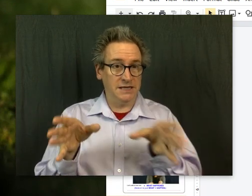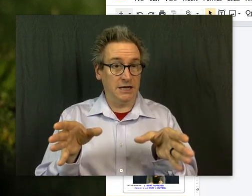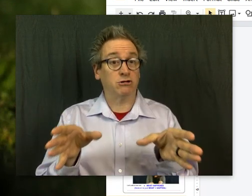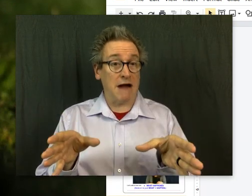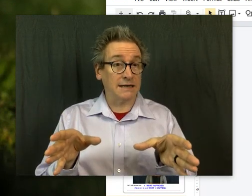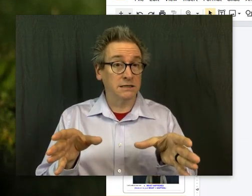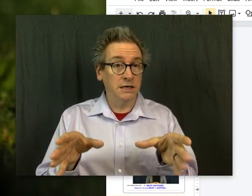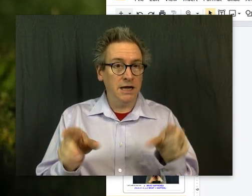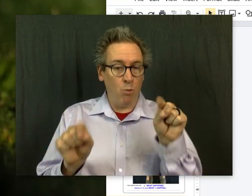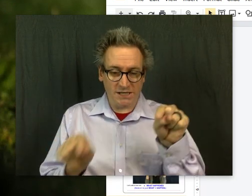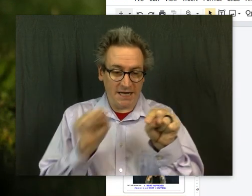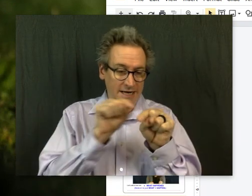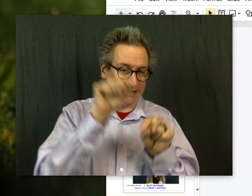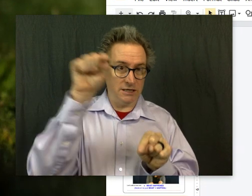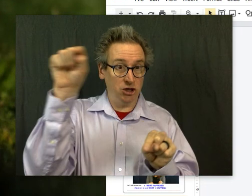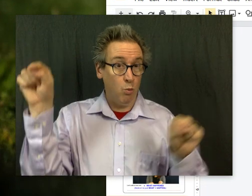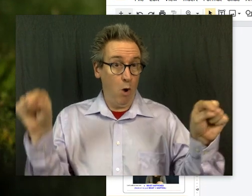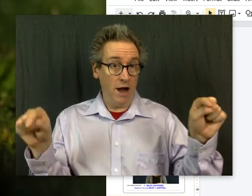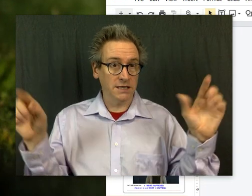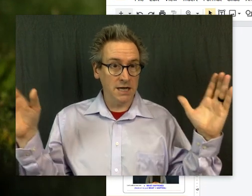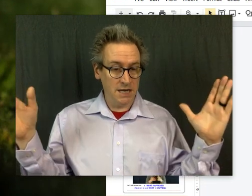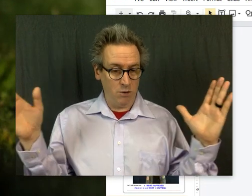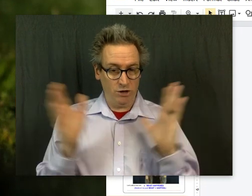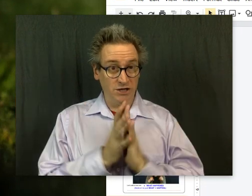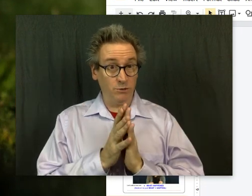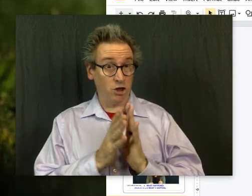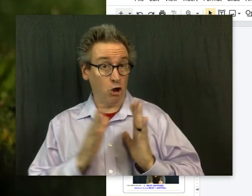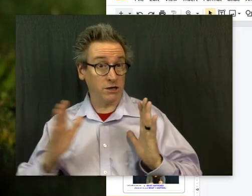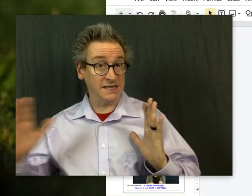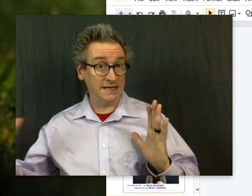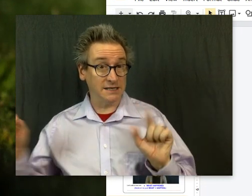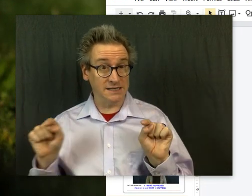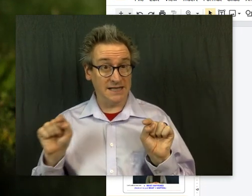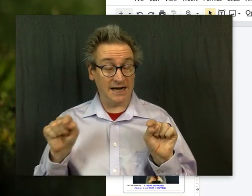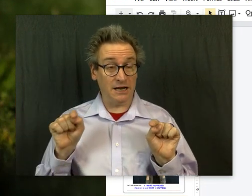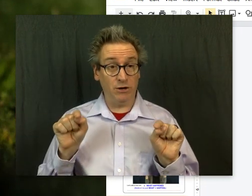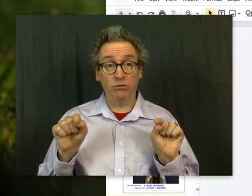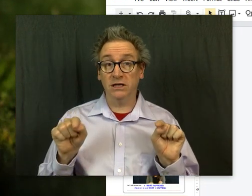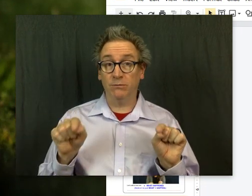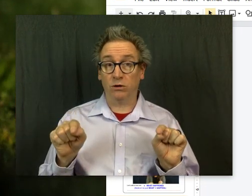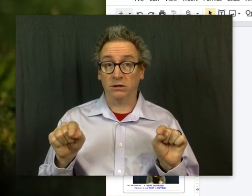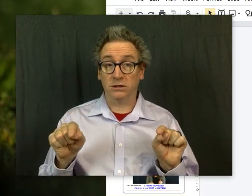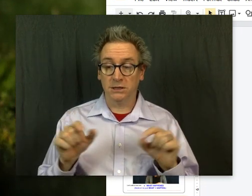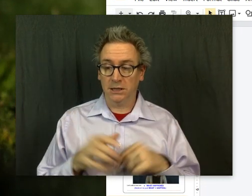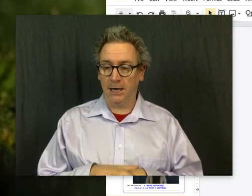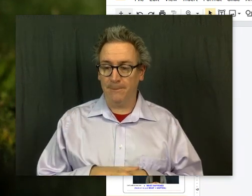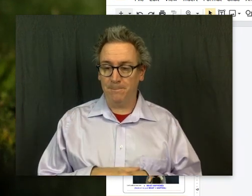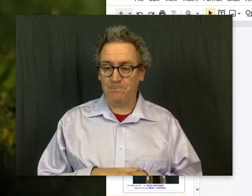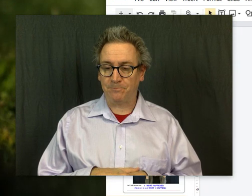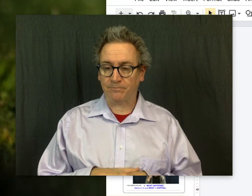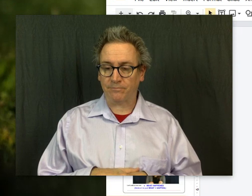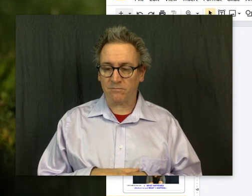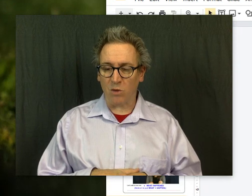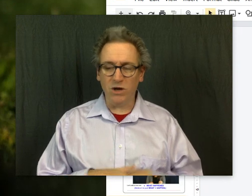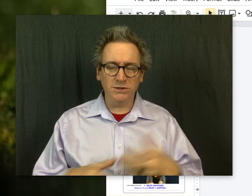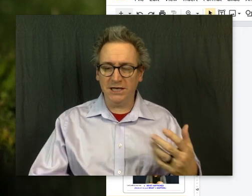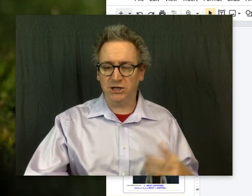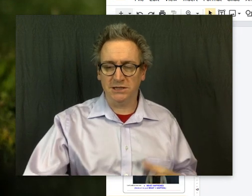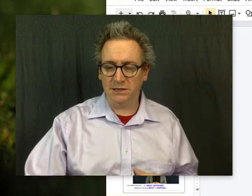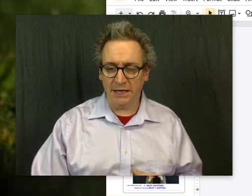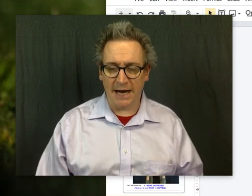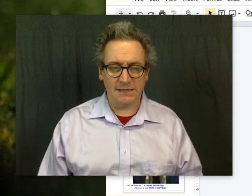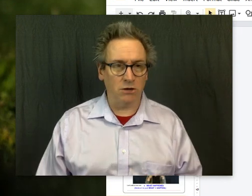pieces interact. What's connected to what? When you're dealing with long sentences, that can be really important. We don't